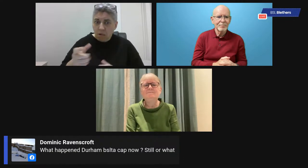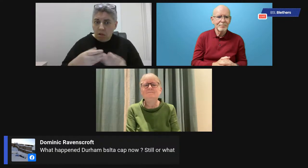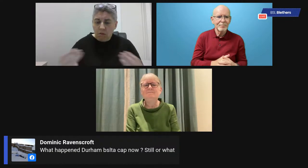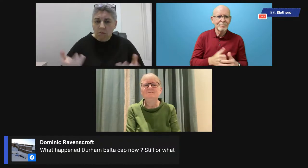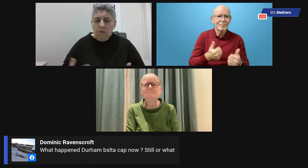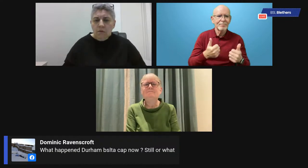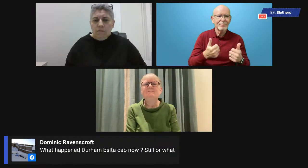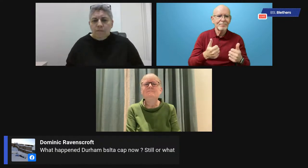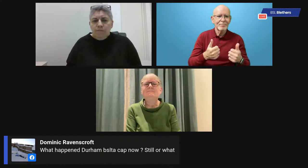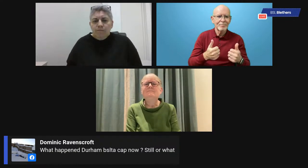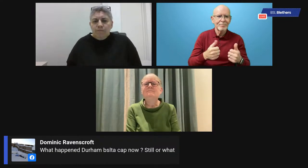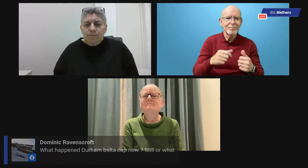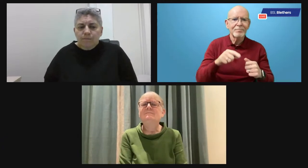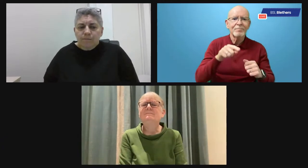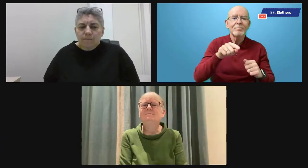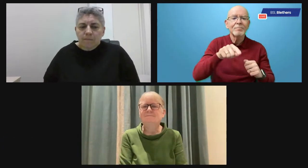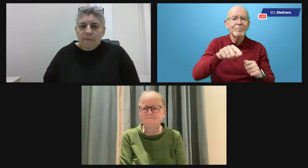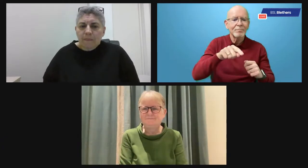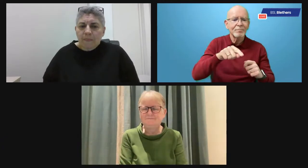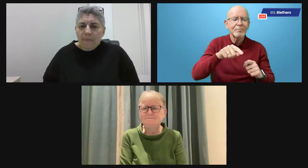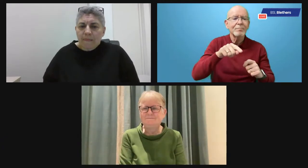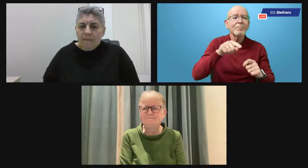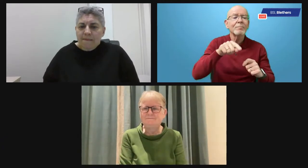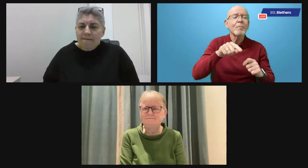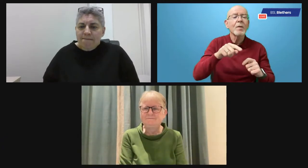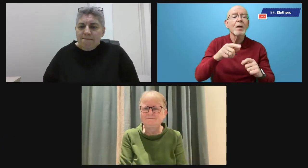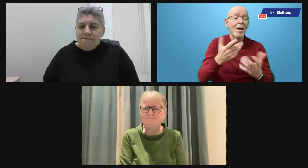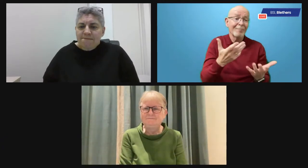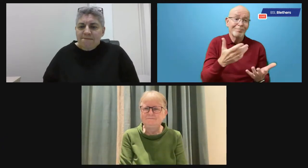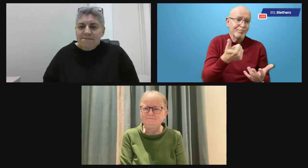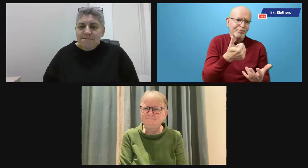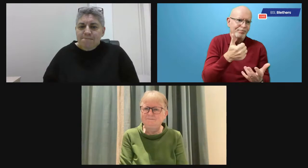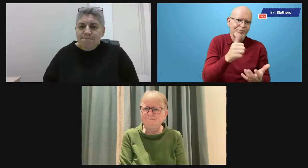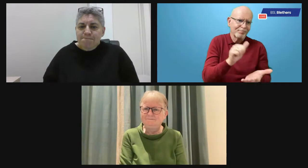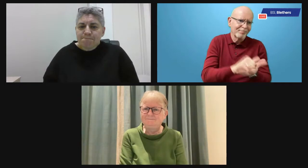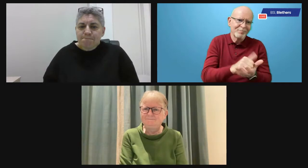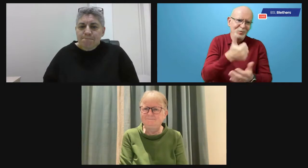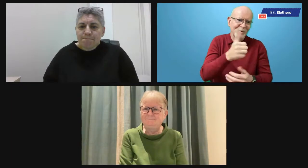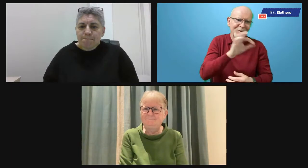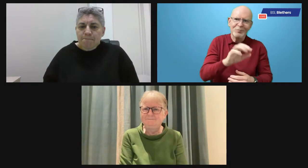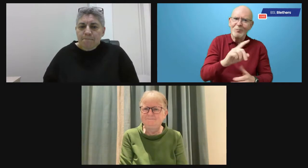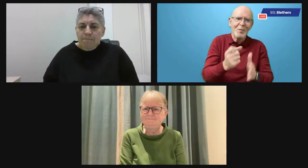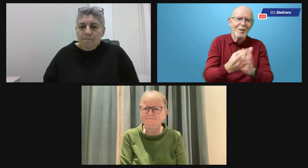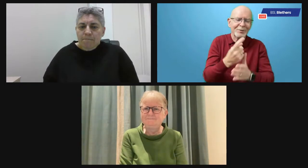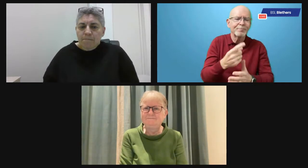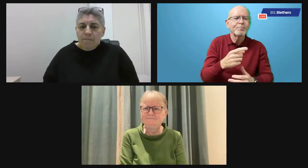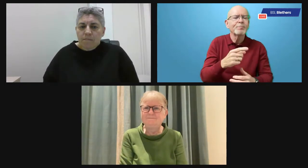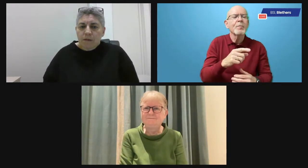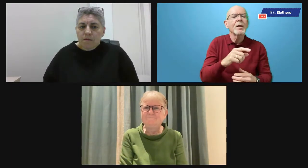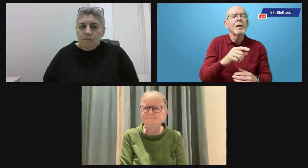capped now? What's happened? Is it still there? Is it a new name? Can you give us some background?